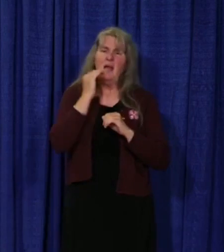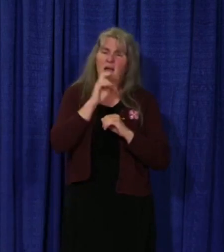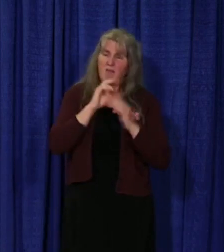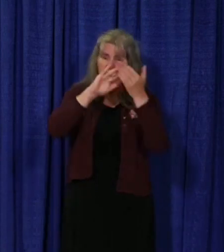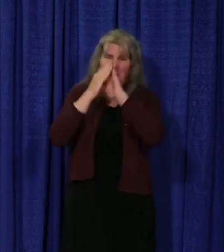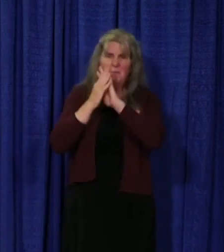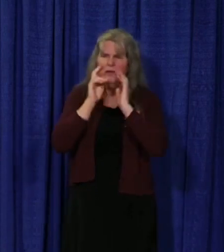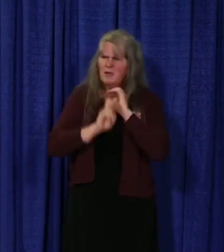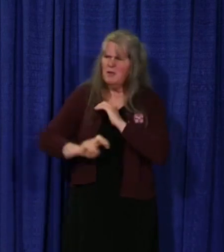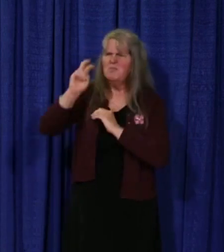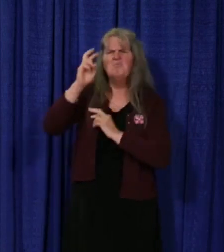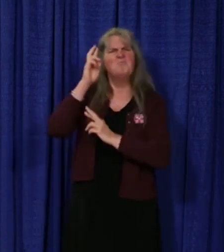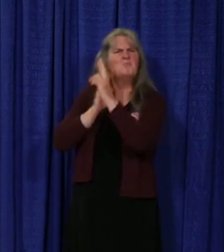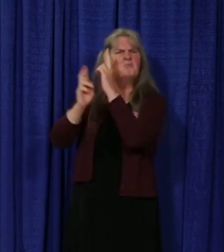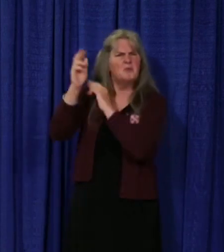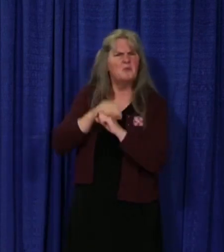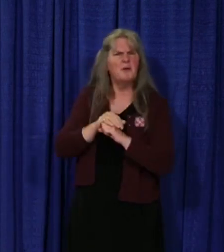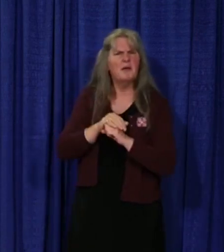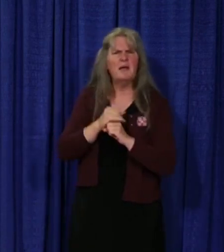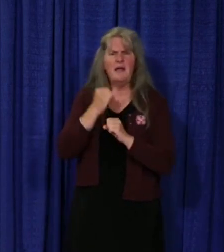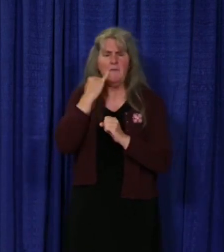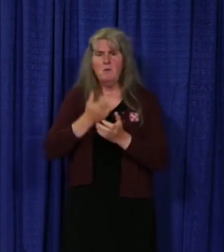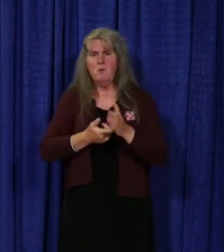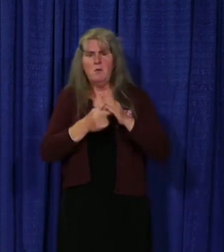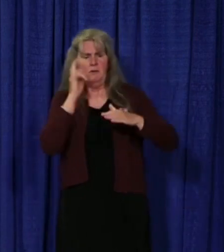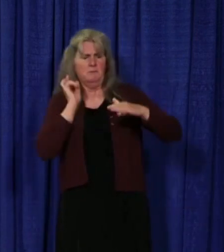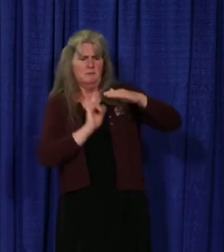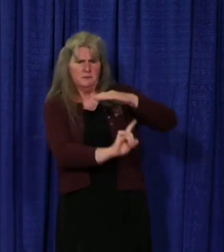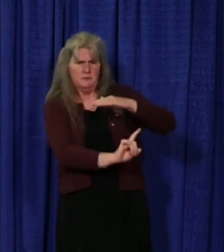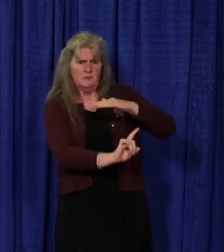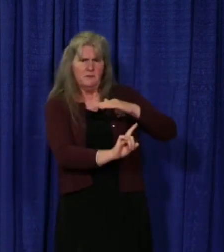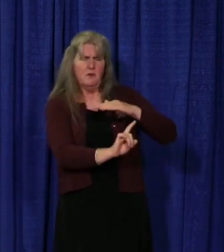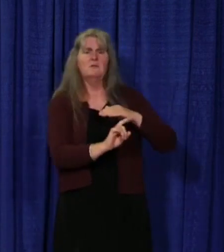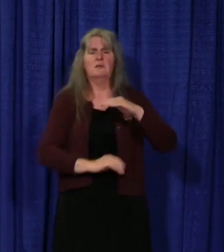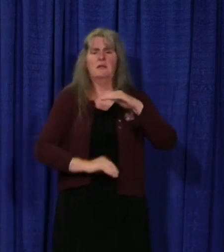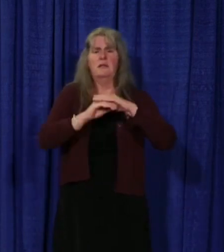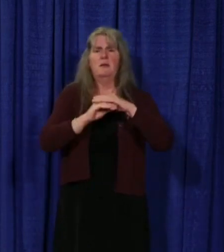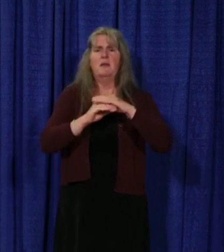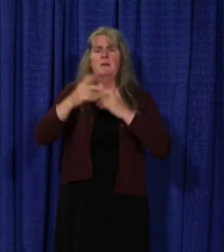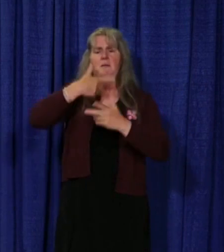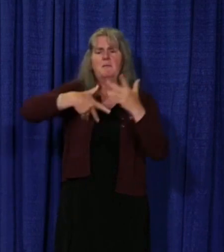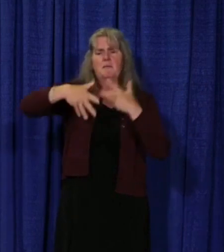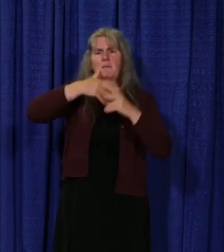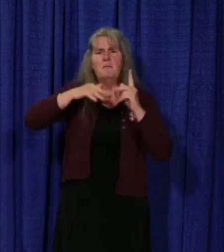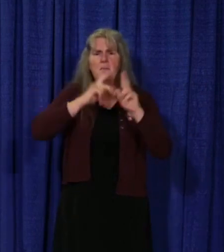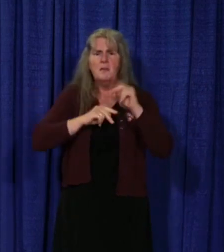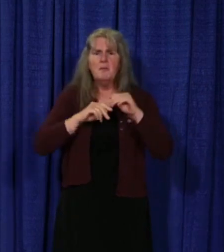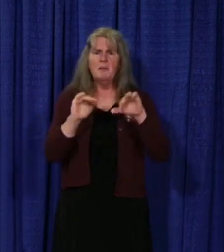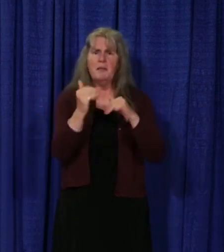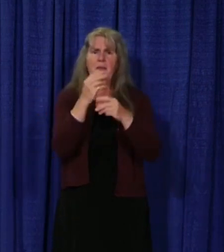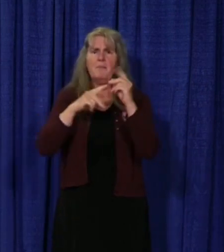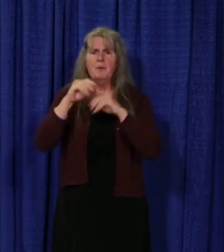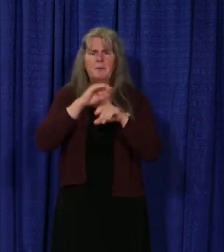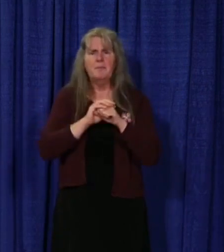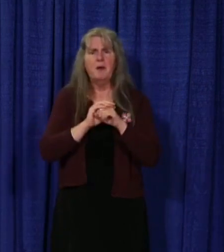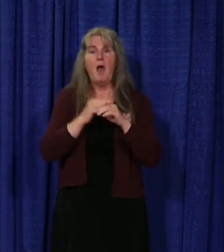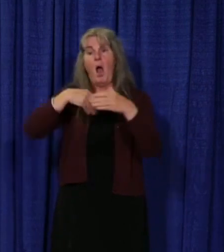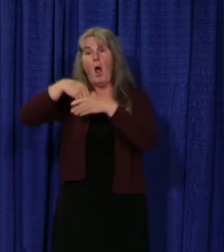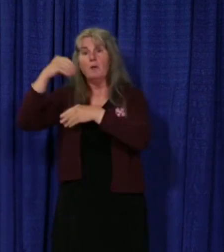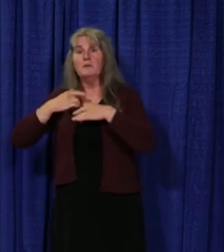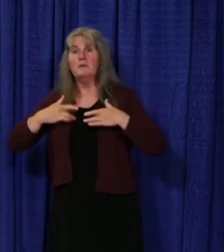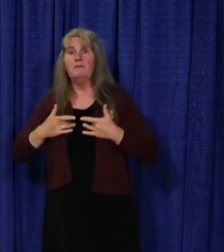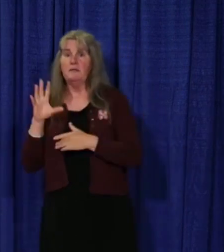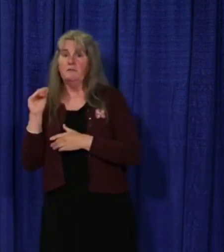the communities. Self-isolate as required. Limit the number of gatherings, people in your gatherings. It's 50 for